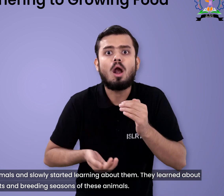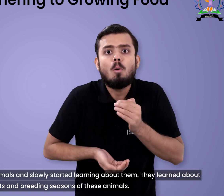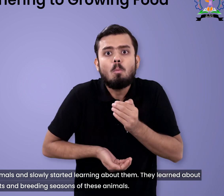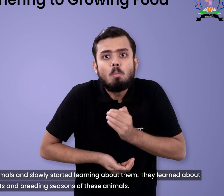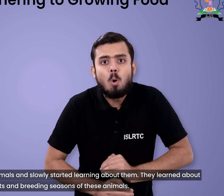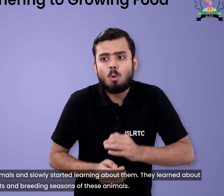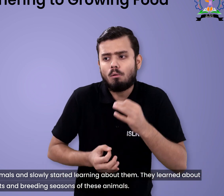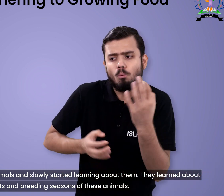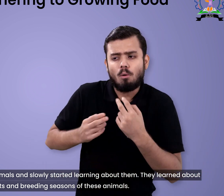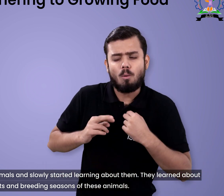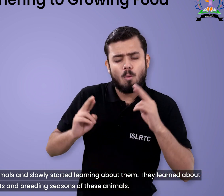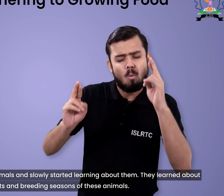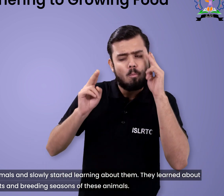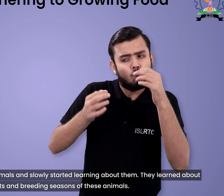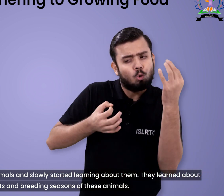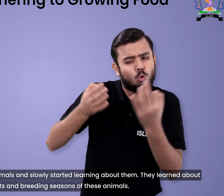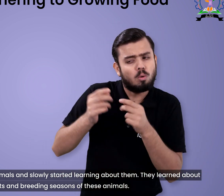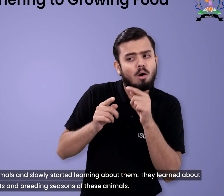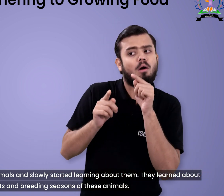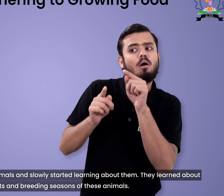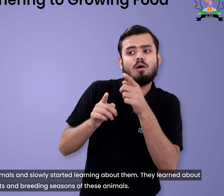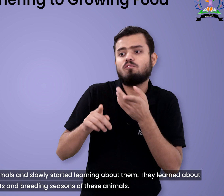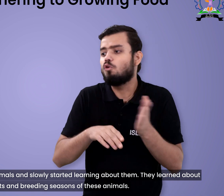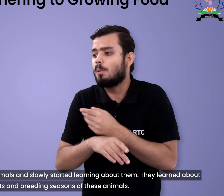breeding seasons of these animals.